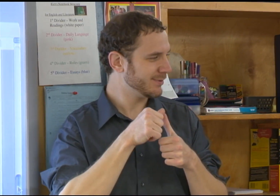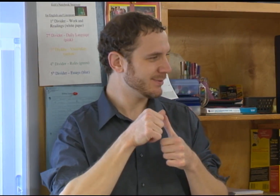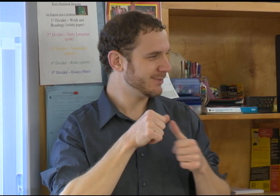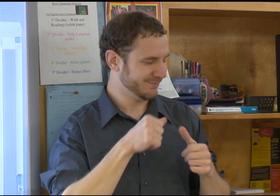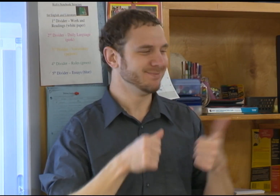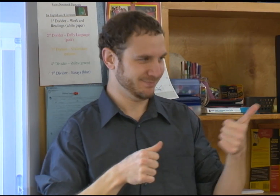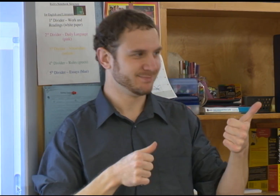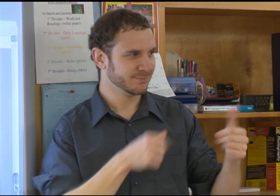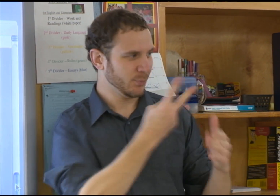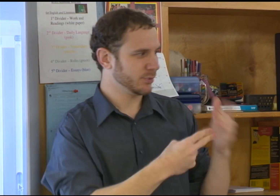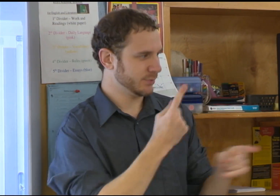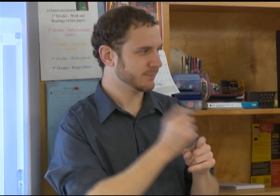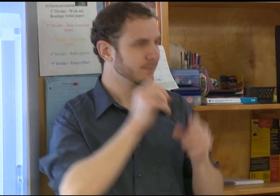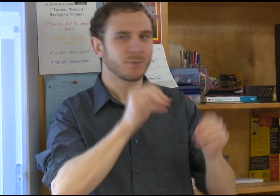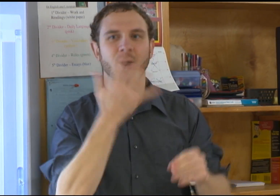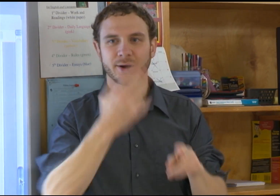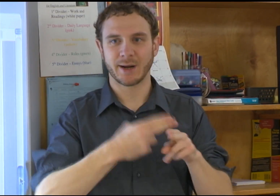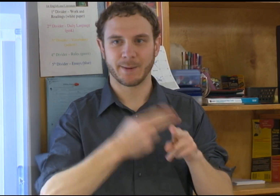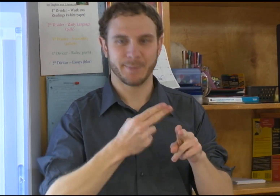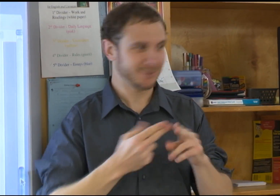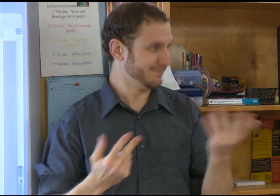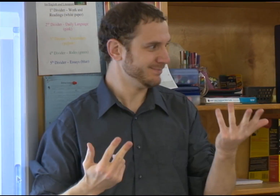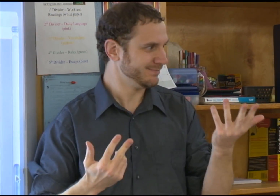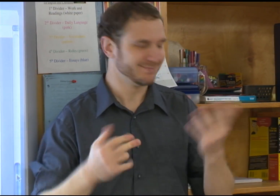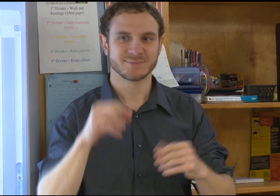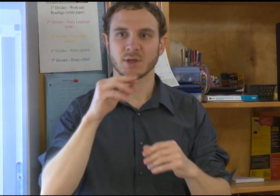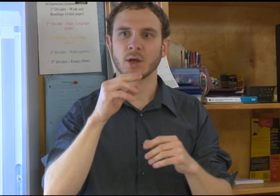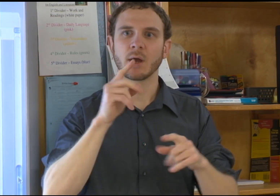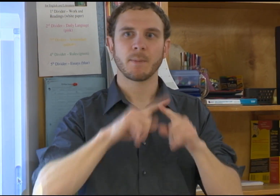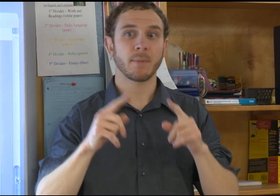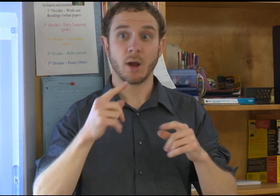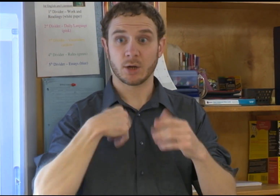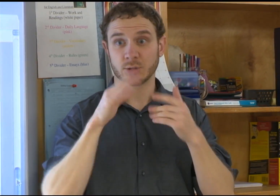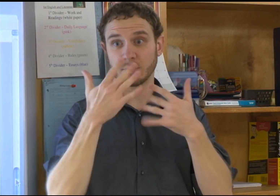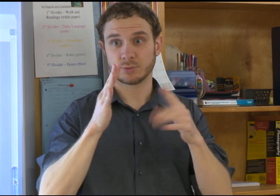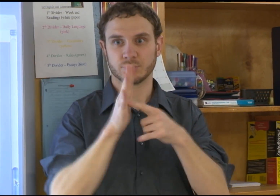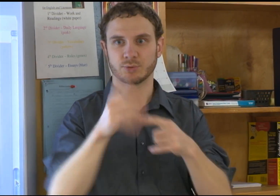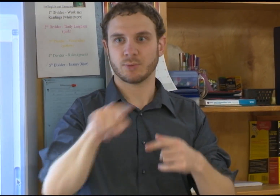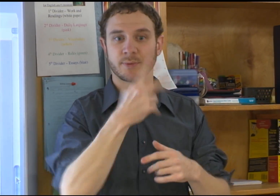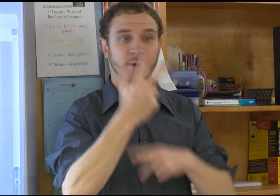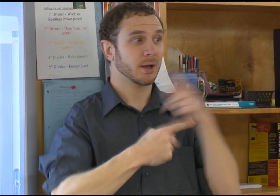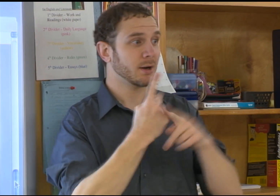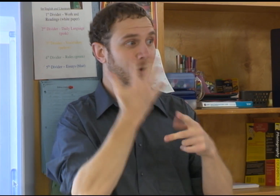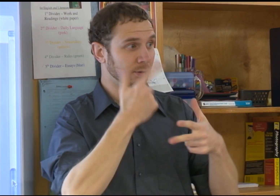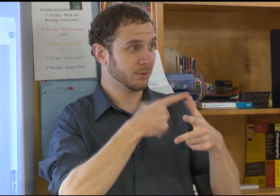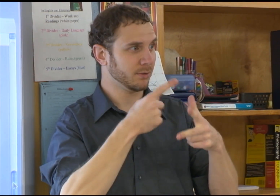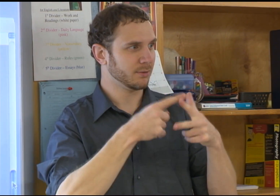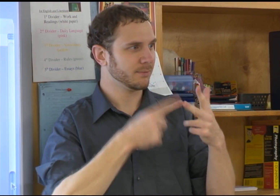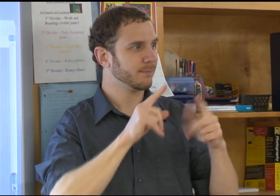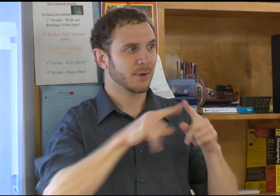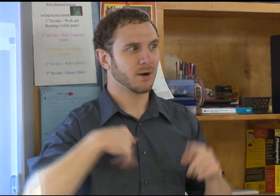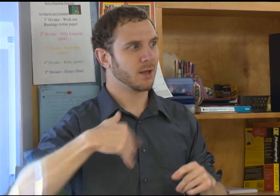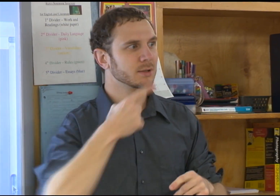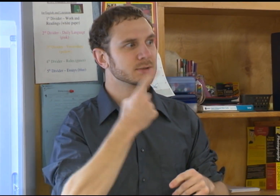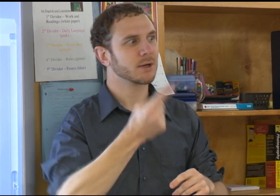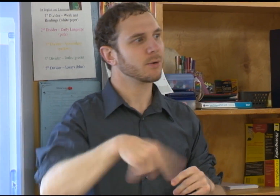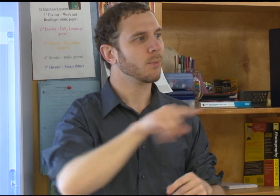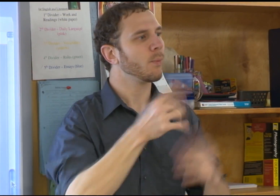component is the color name. My name's Richard Knopf. I am a teacher in the high